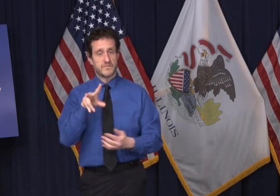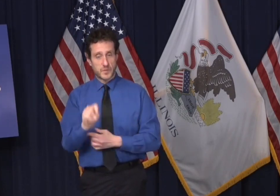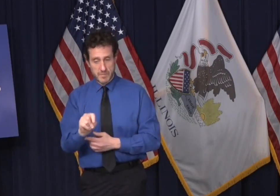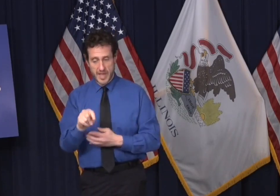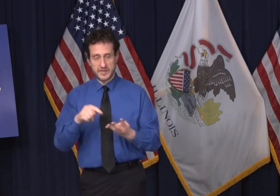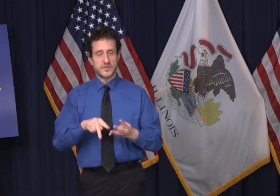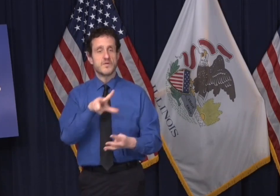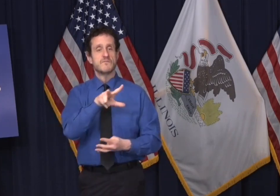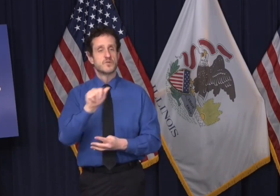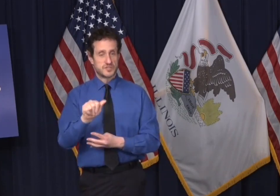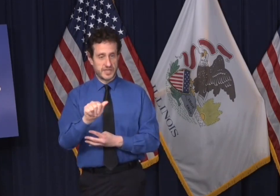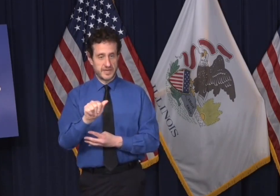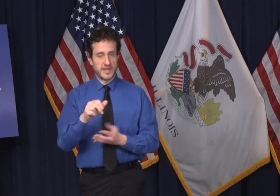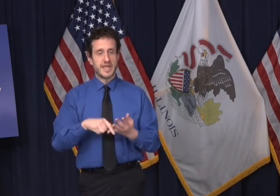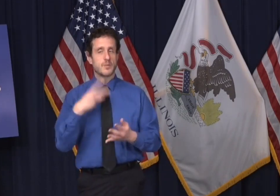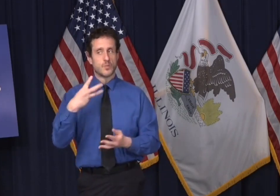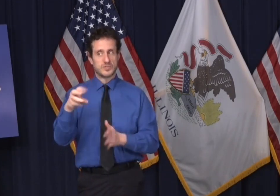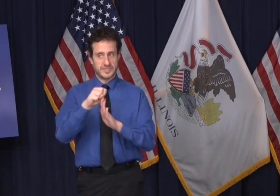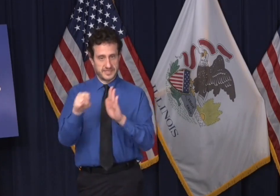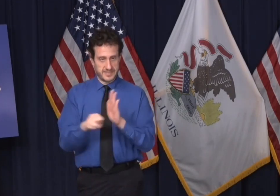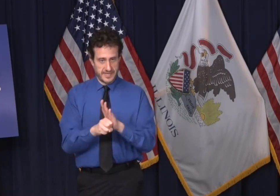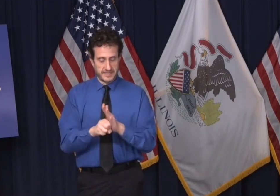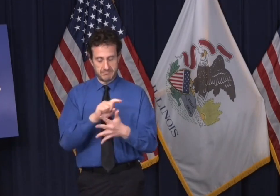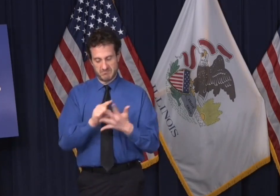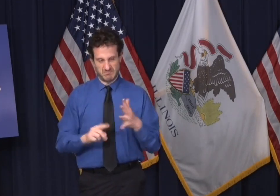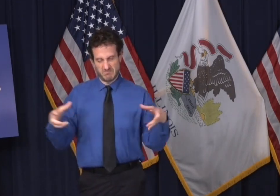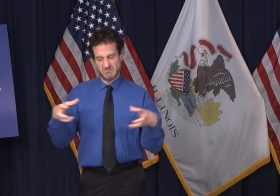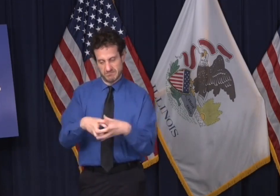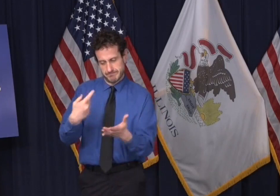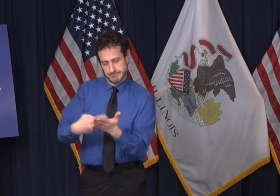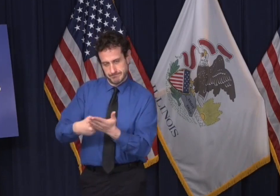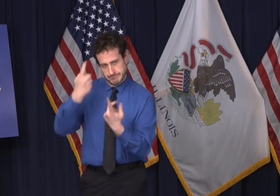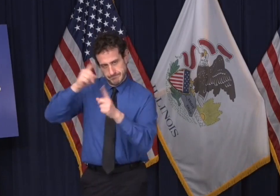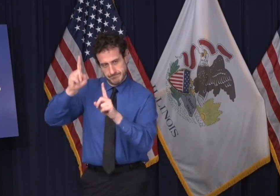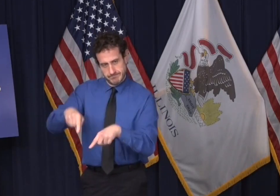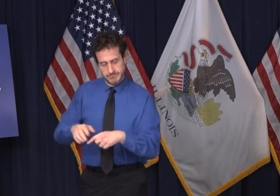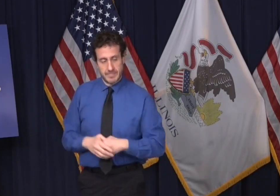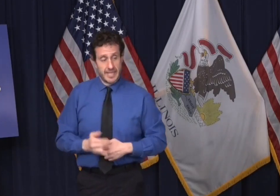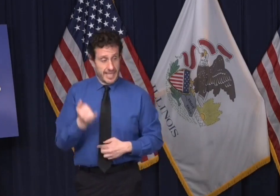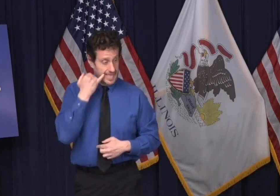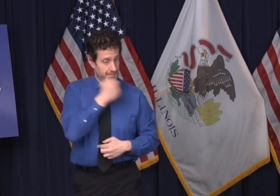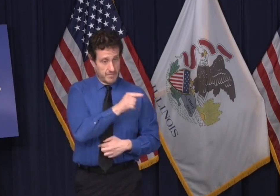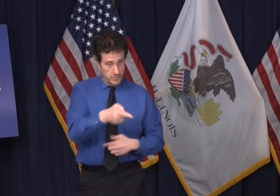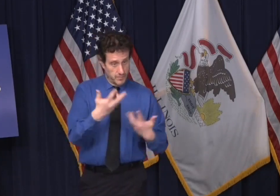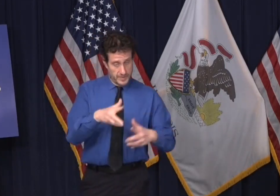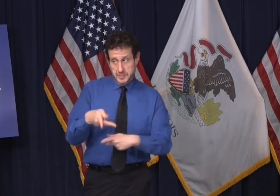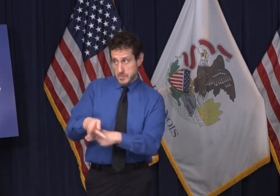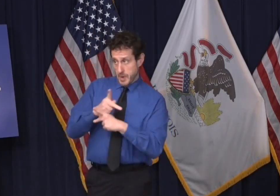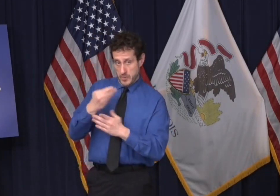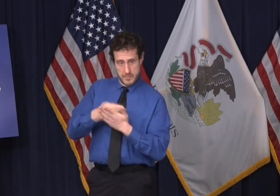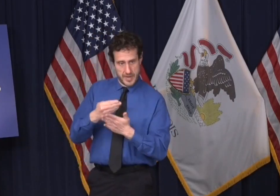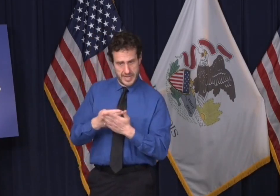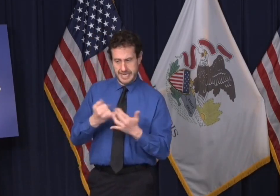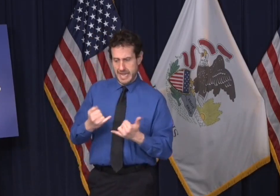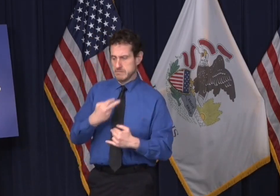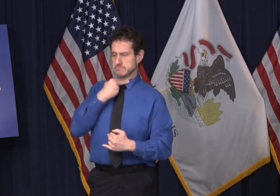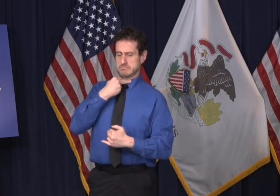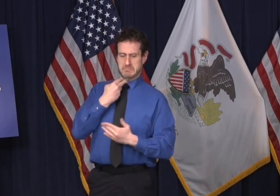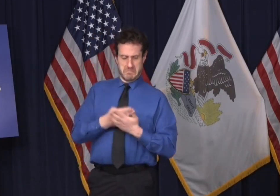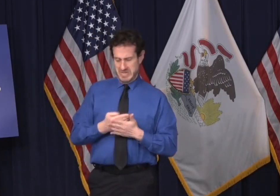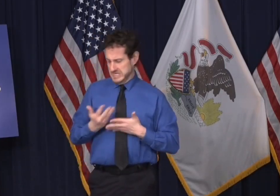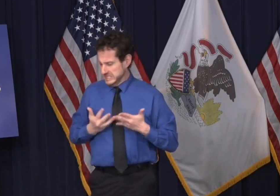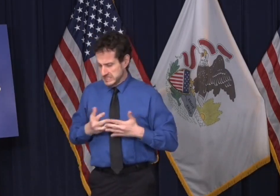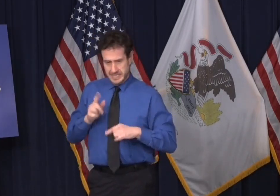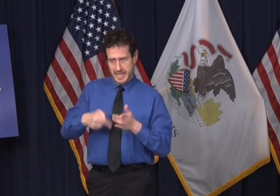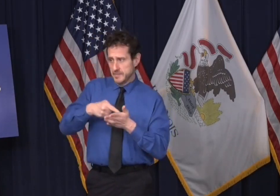Virginia, and Washington State. Impacted borrowers can immediately contact their loan provider to